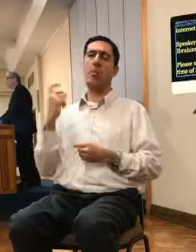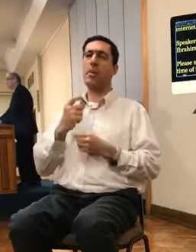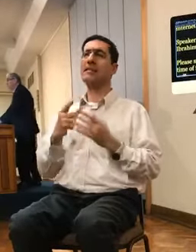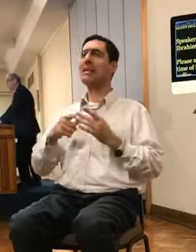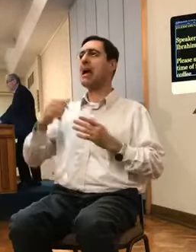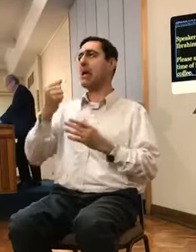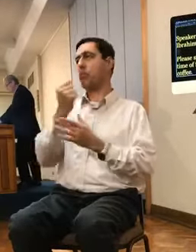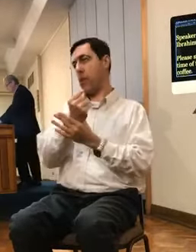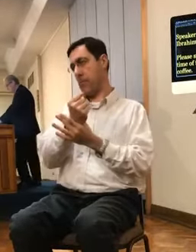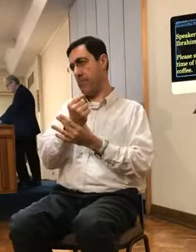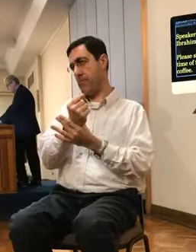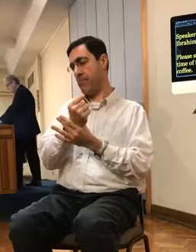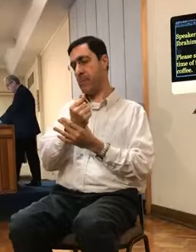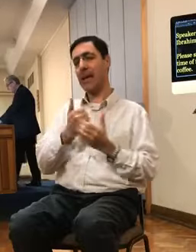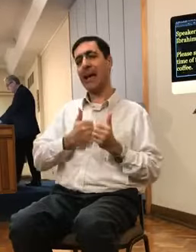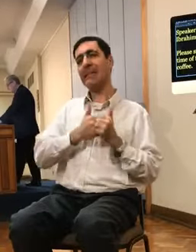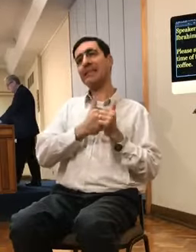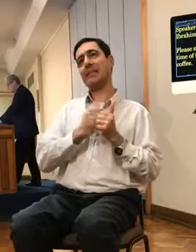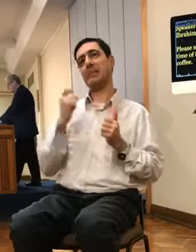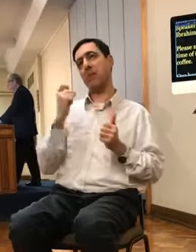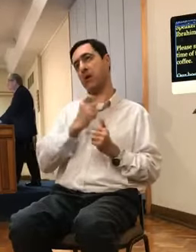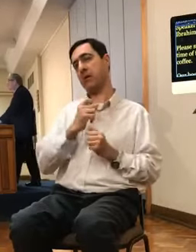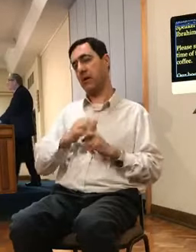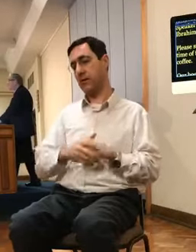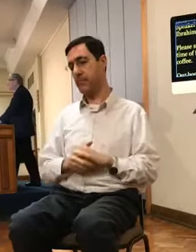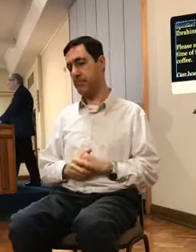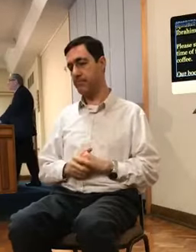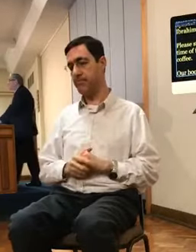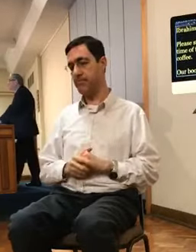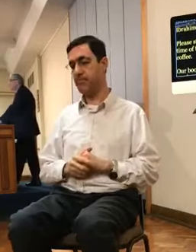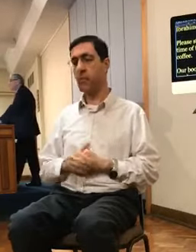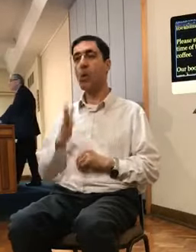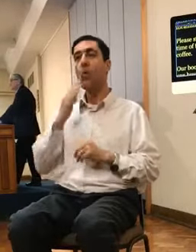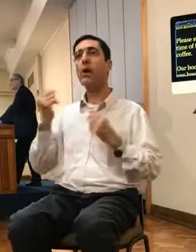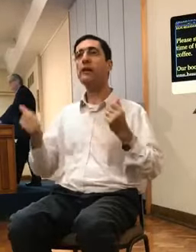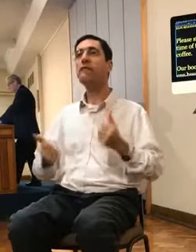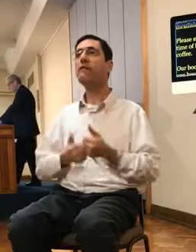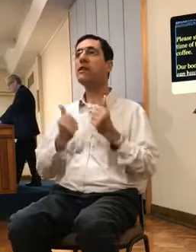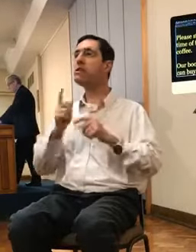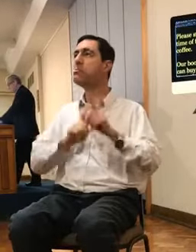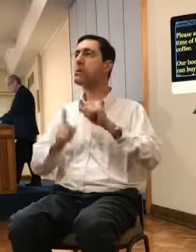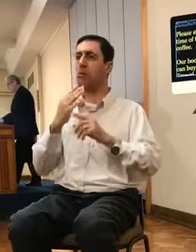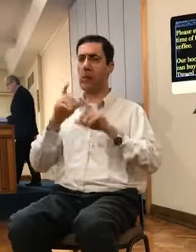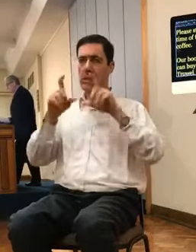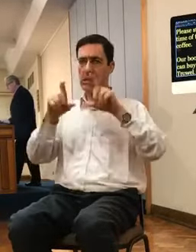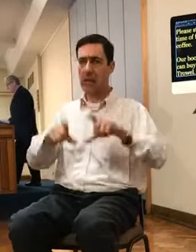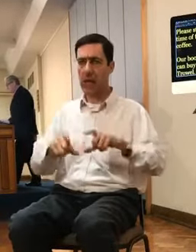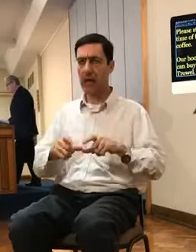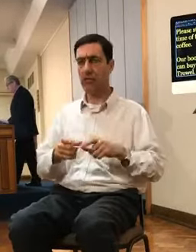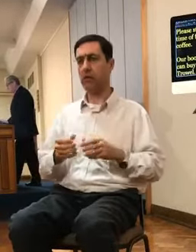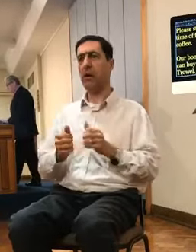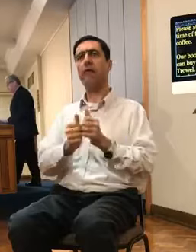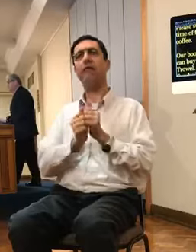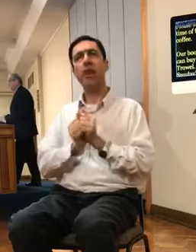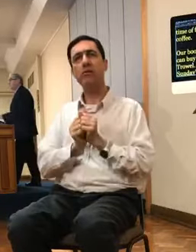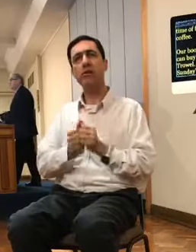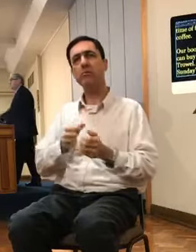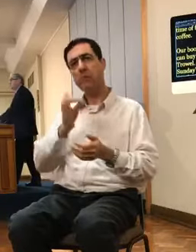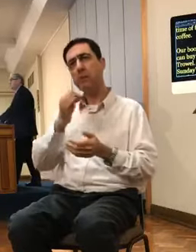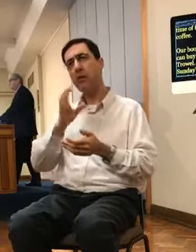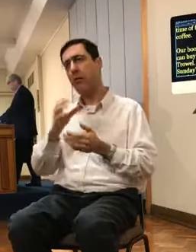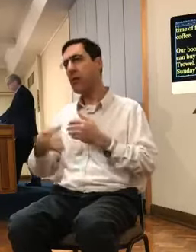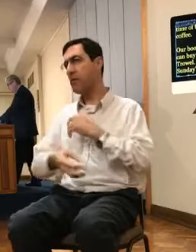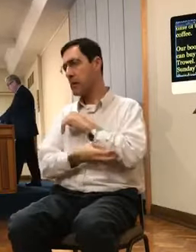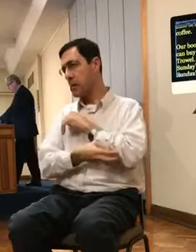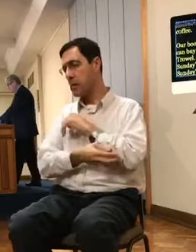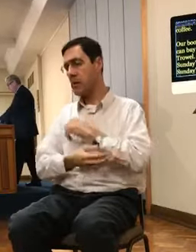our assistant pastor. Please stay if you can for fellowship and refreshments at the close of the meeting. Recordings of this evening's